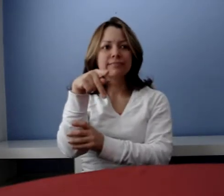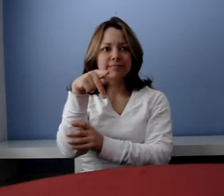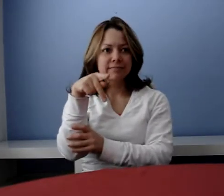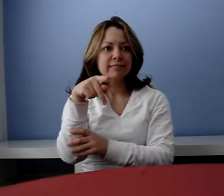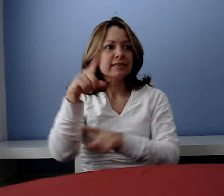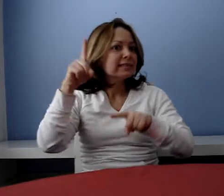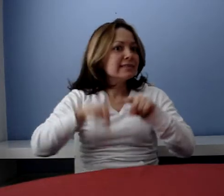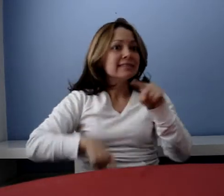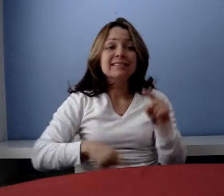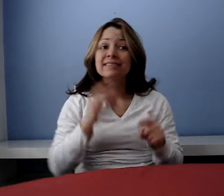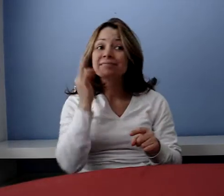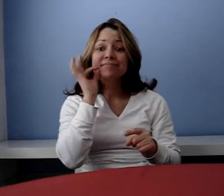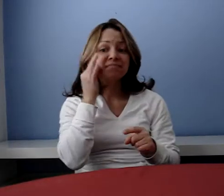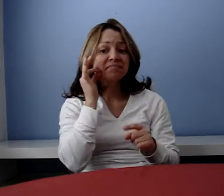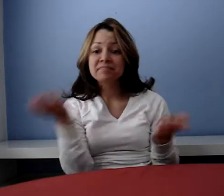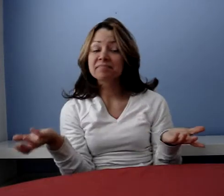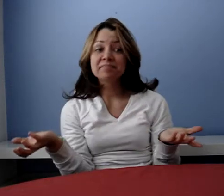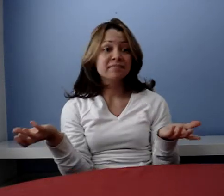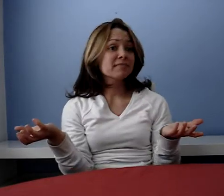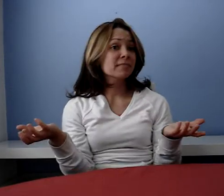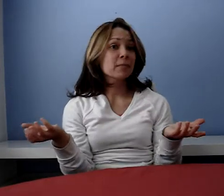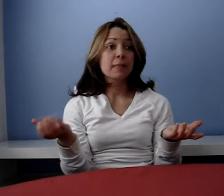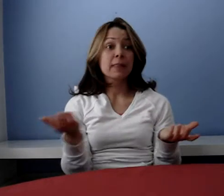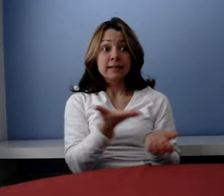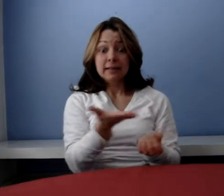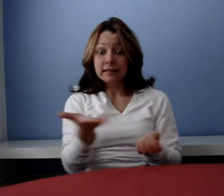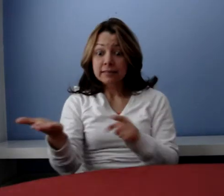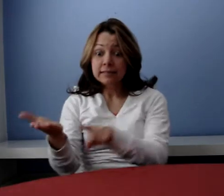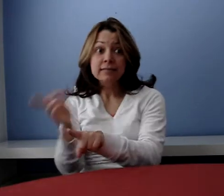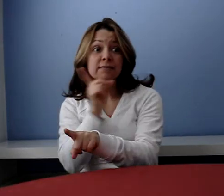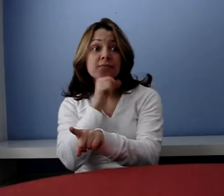Because... He doesn't fit in there. Yes, he does though. There.